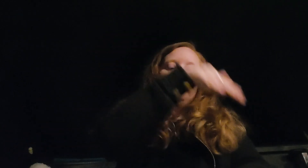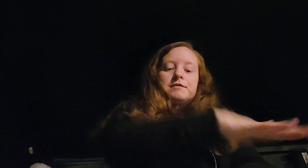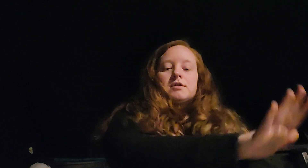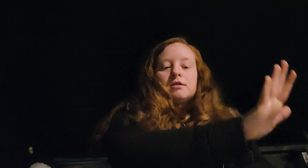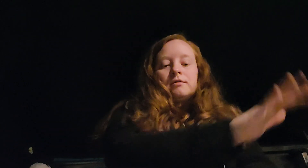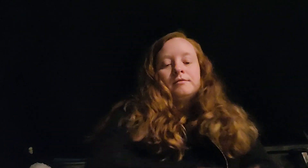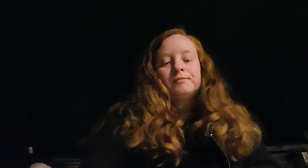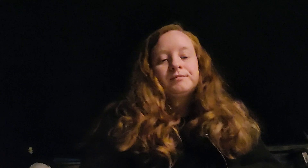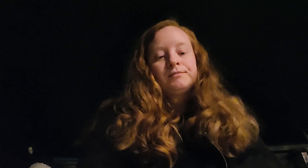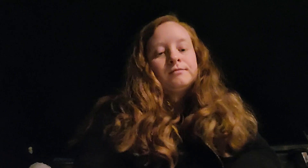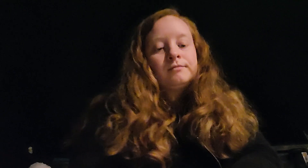waves.